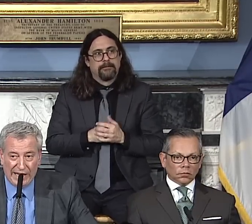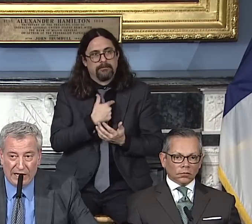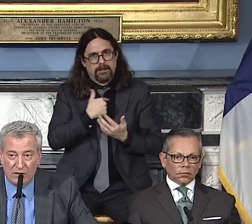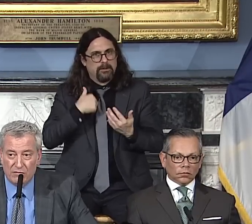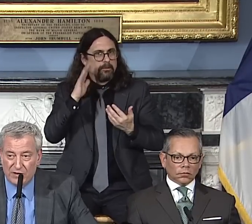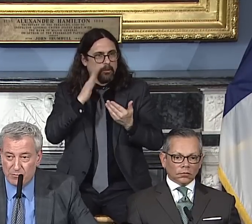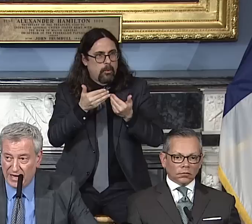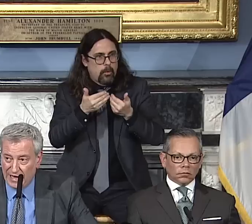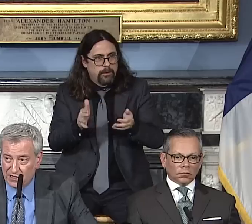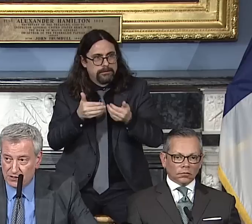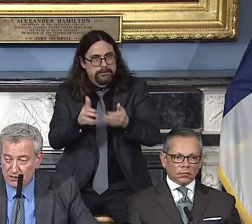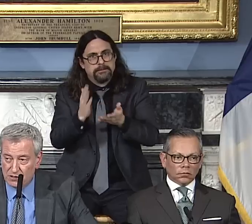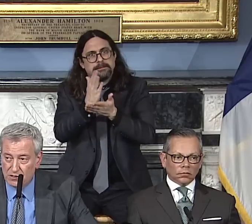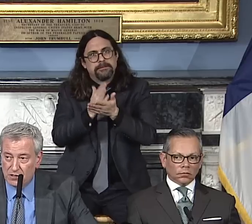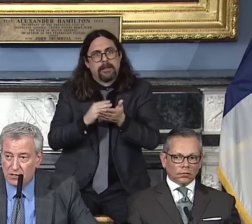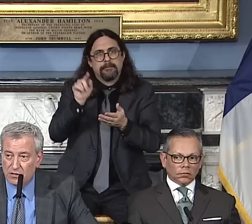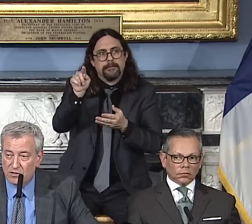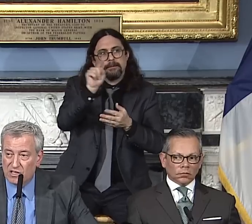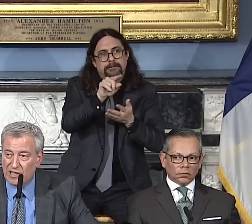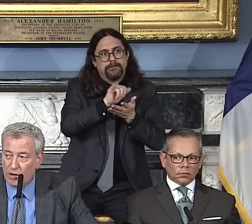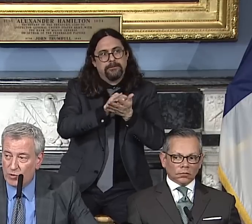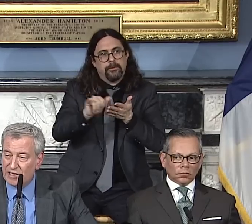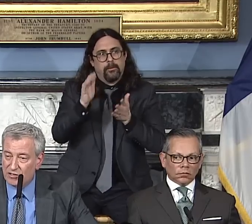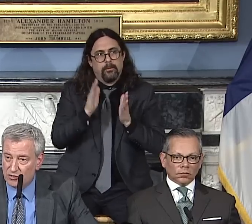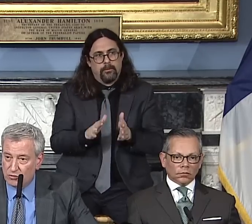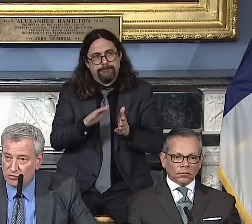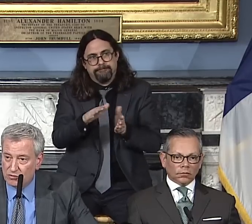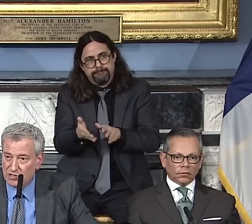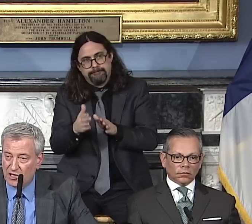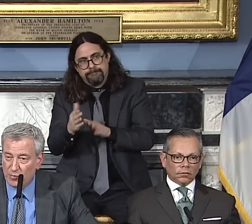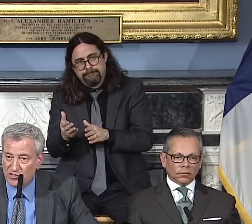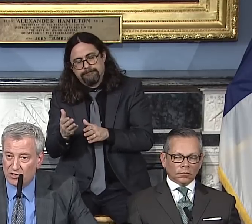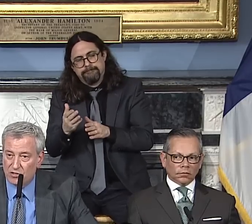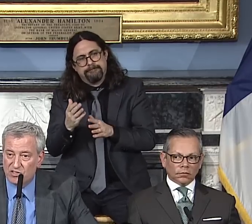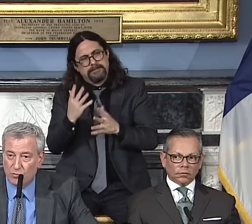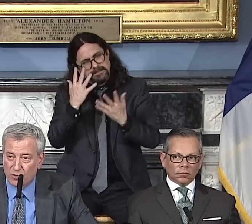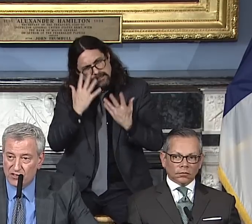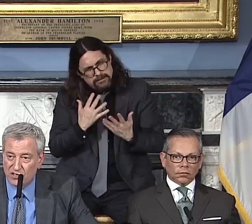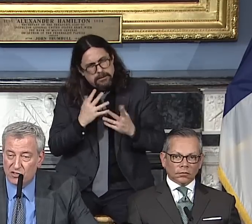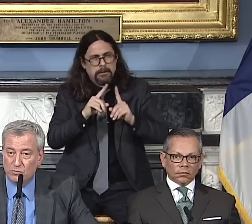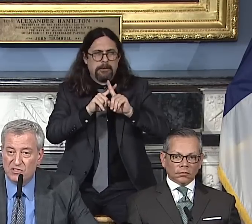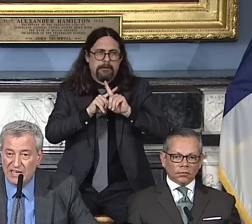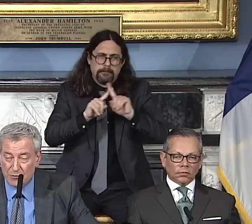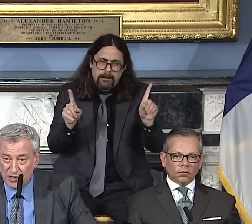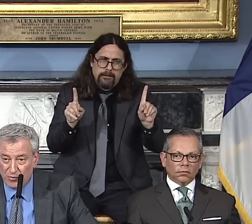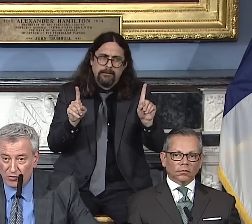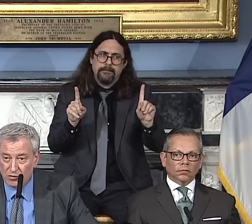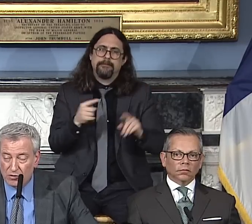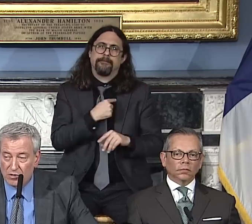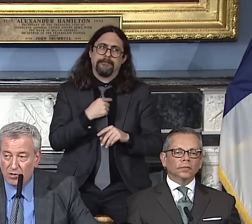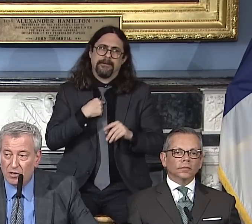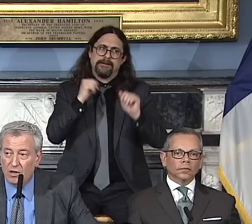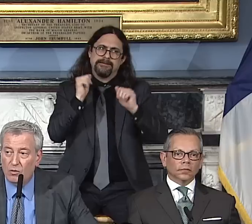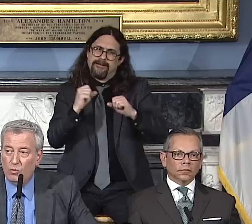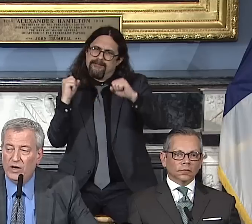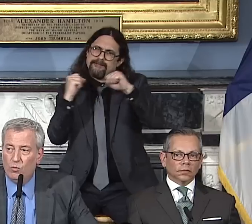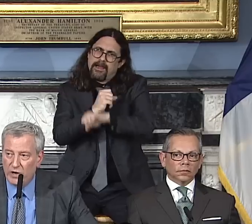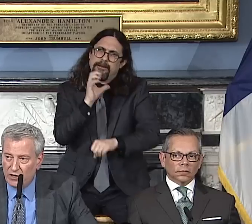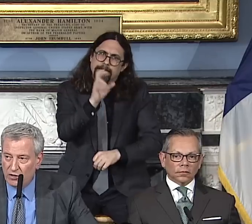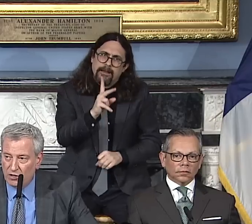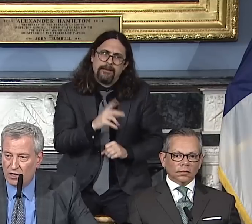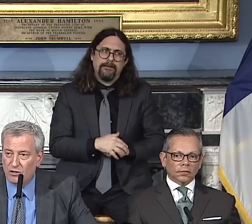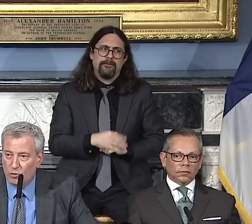we can fight back. There's a lot we can do to help each other, to support each other, to protect people.